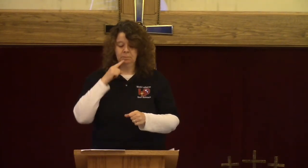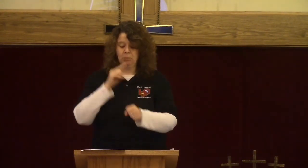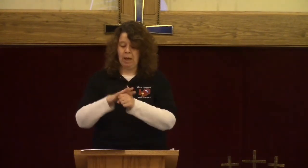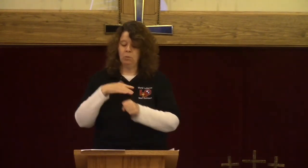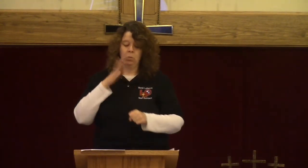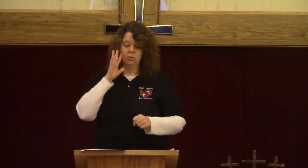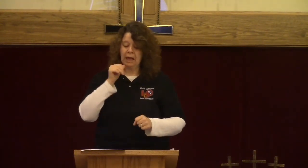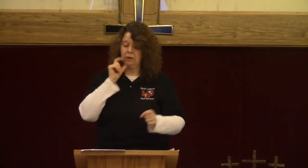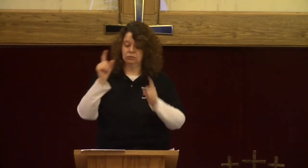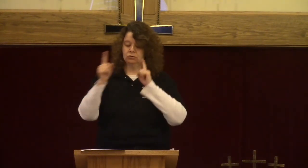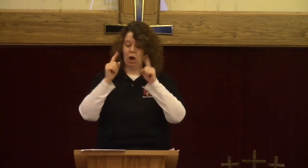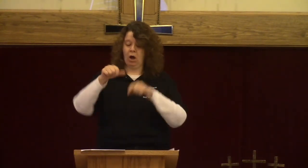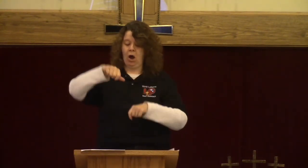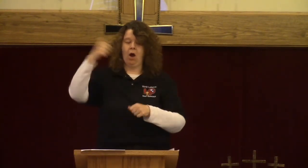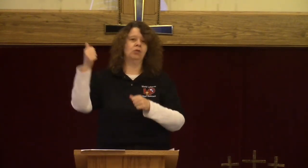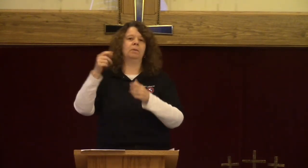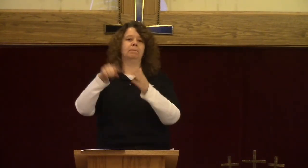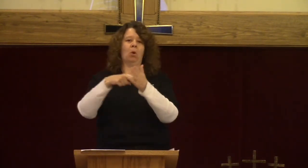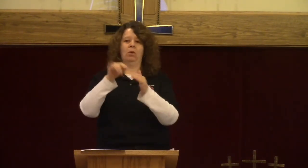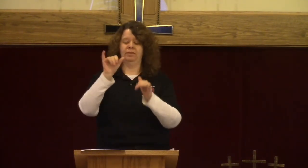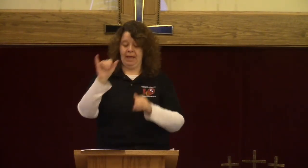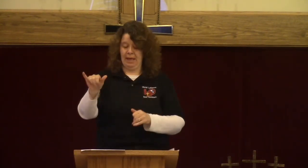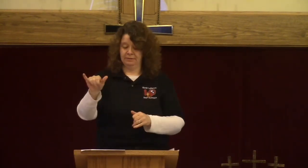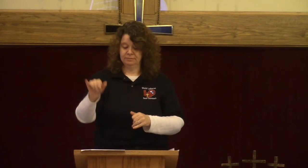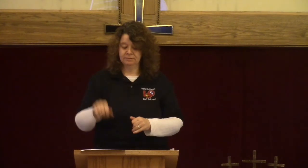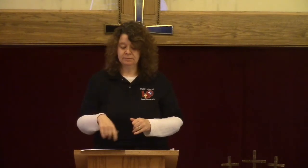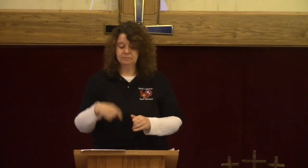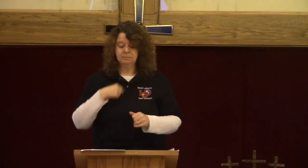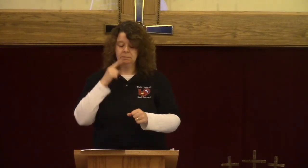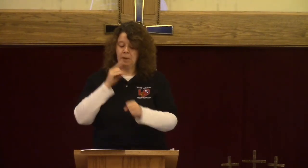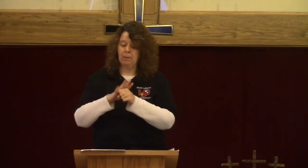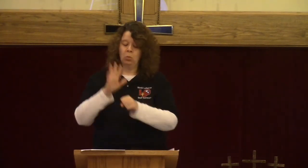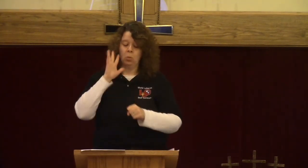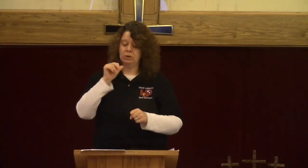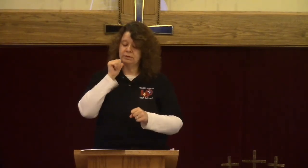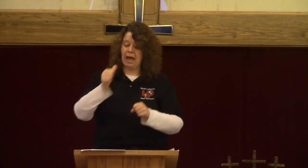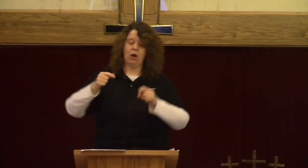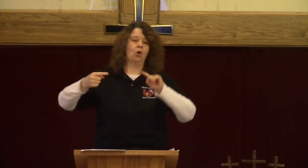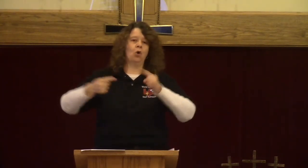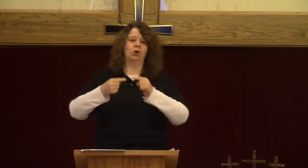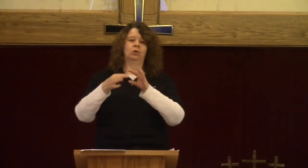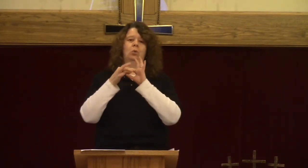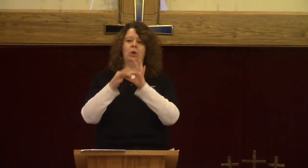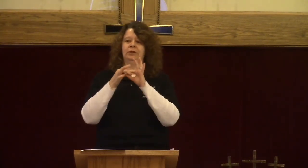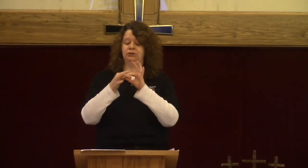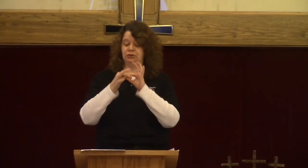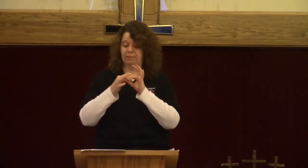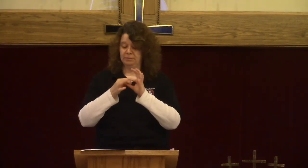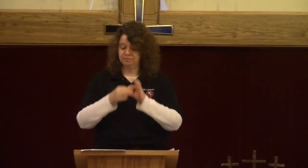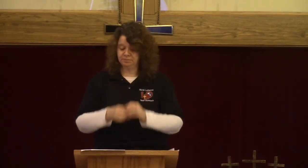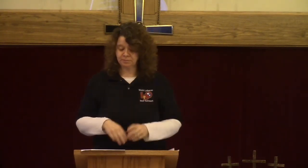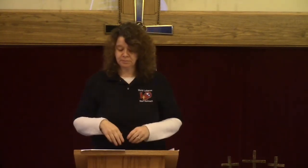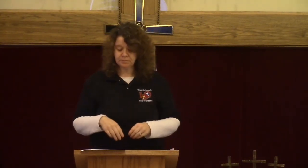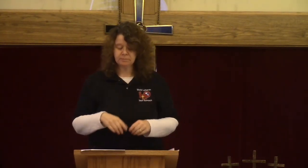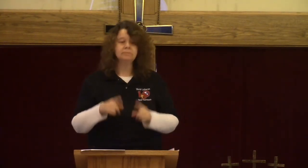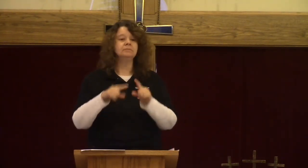you. I will not talk to others about this. And I will promise I will not let this hurt